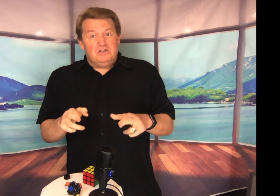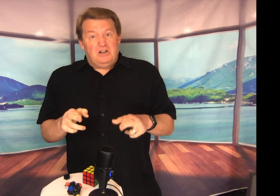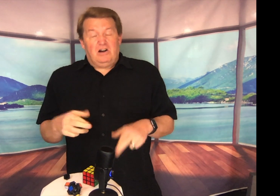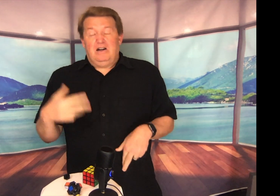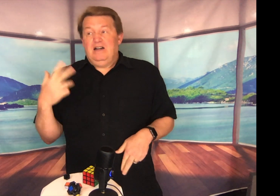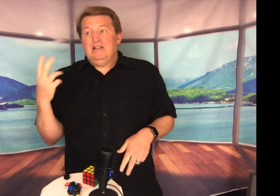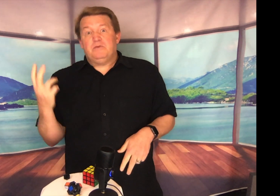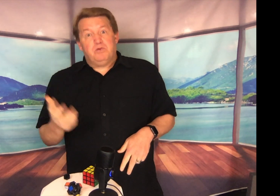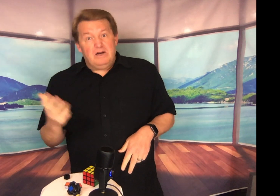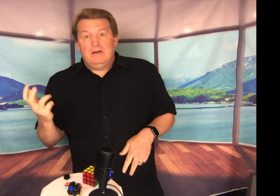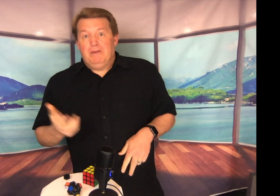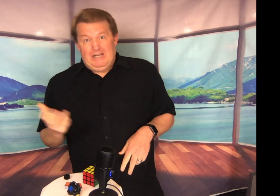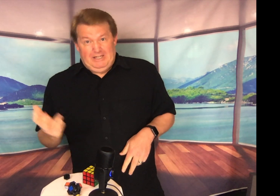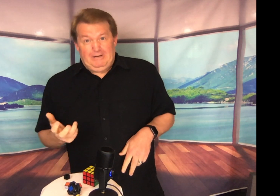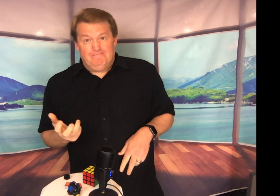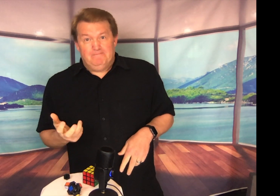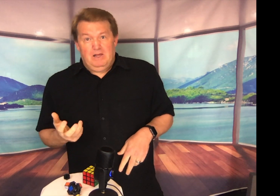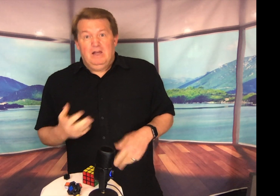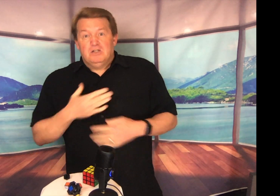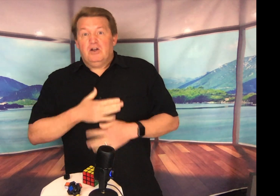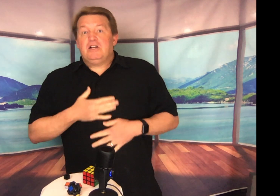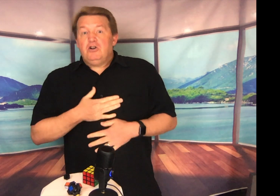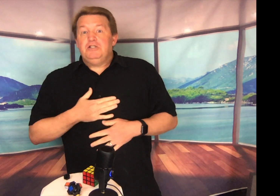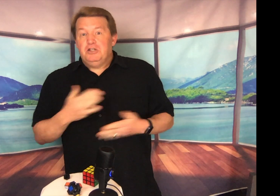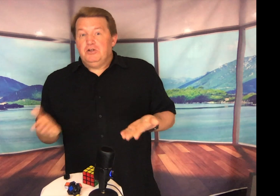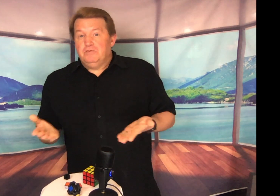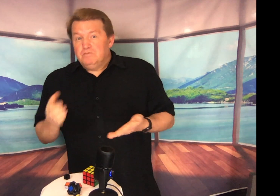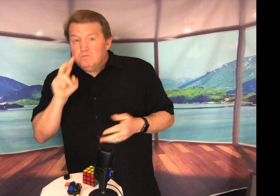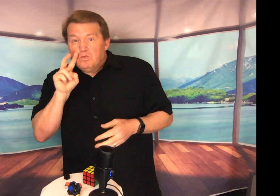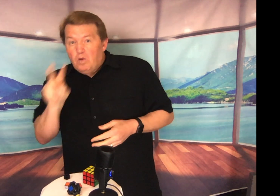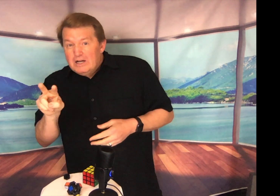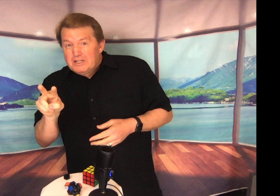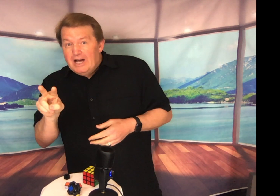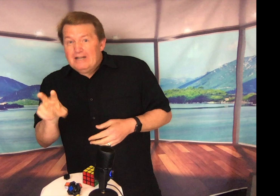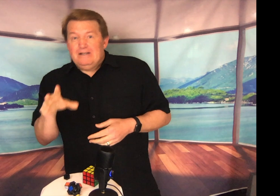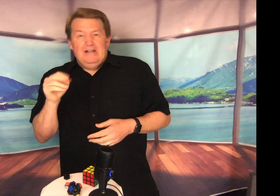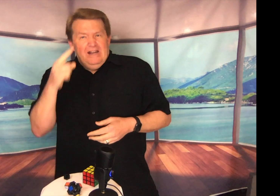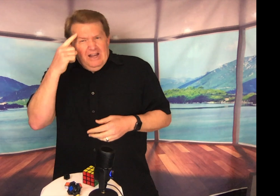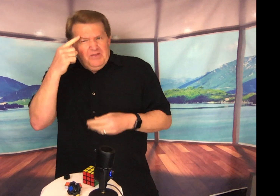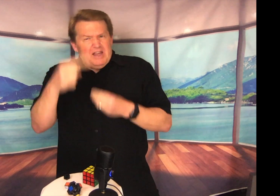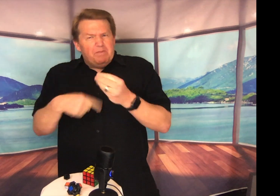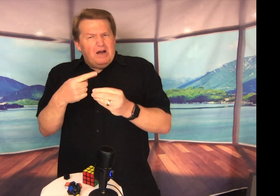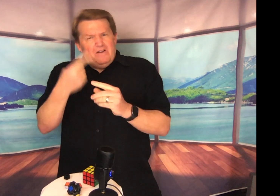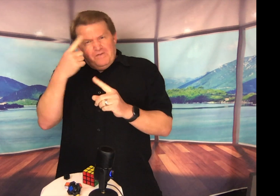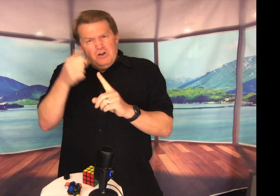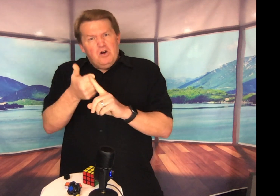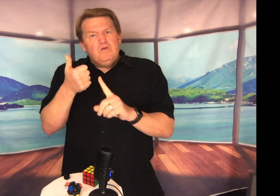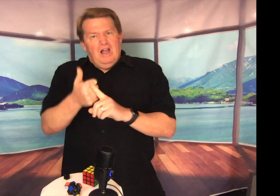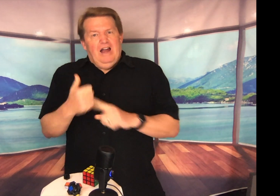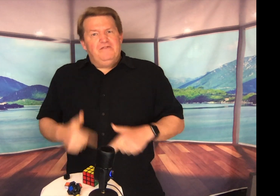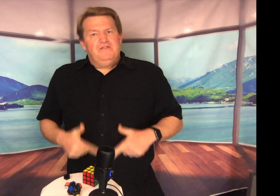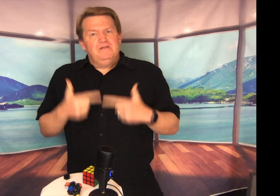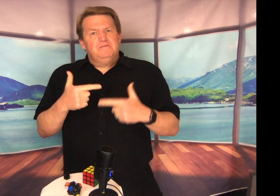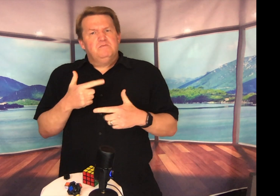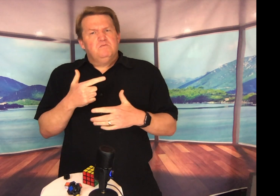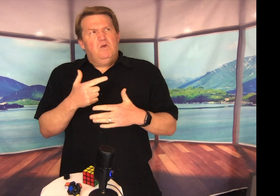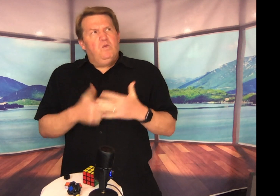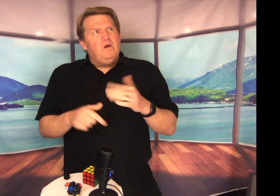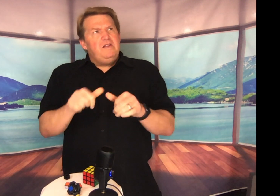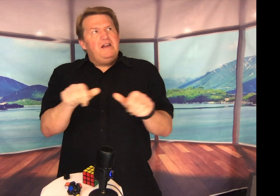are, and it's pretty amazing. So I encourage you to watch that and think about for your own life, what are the